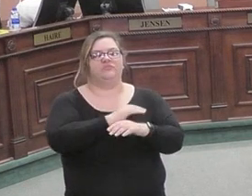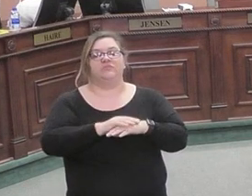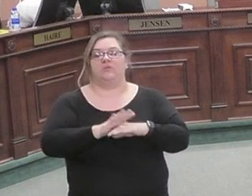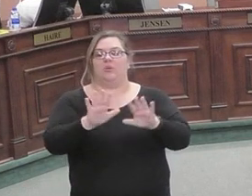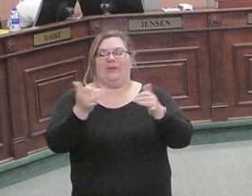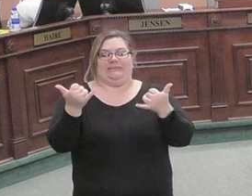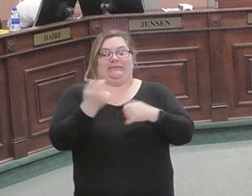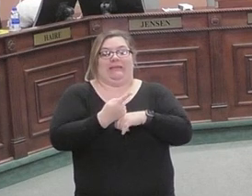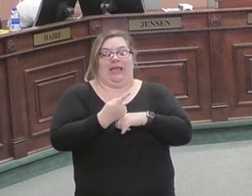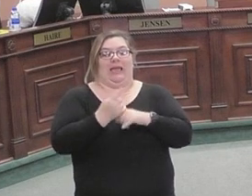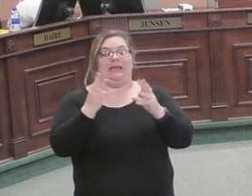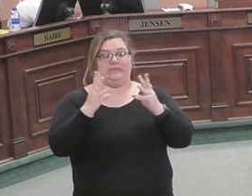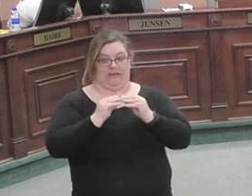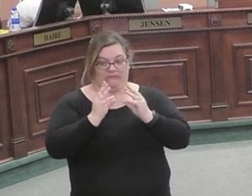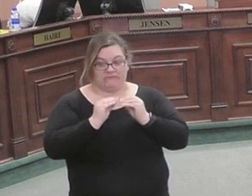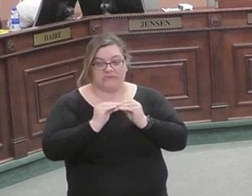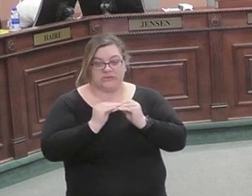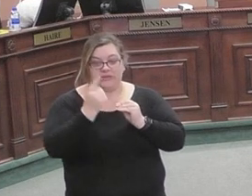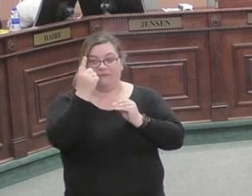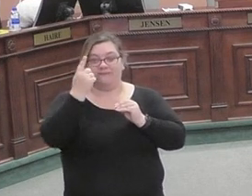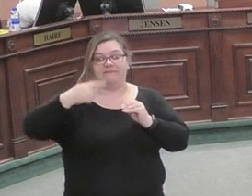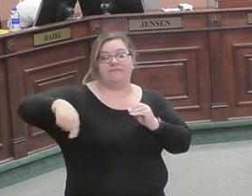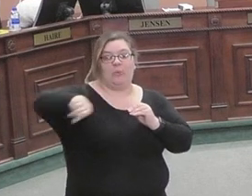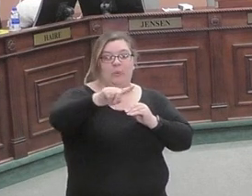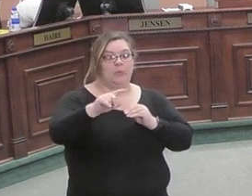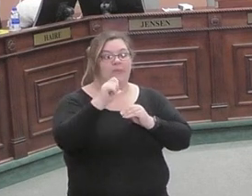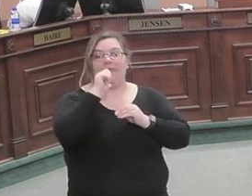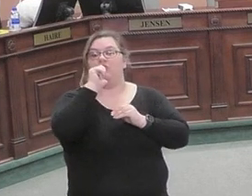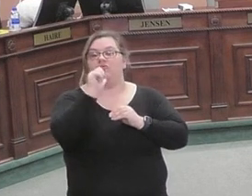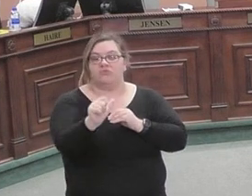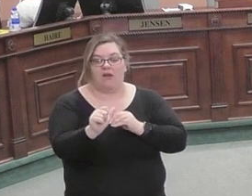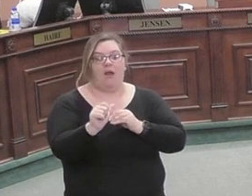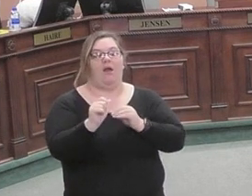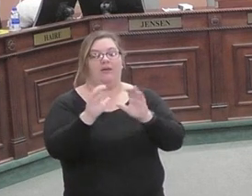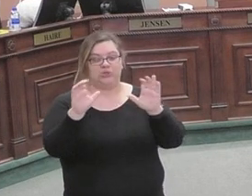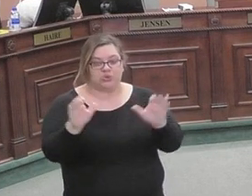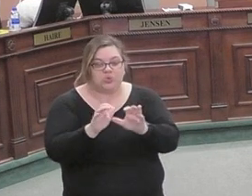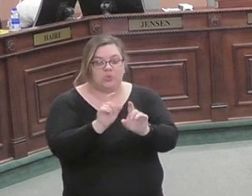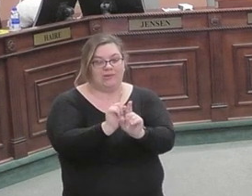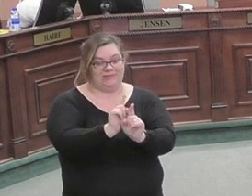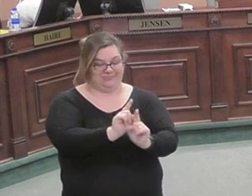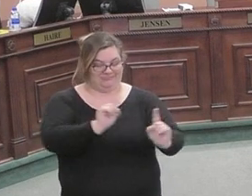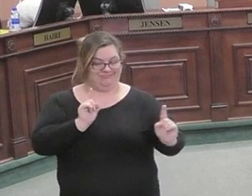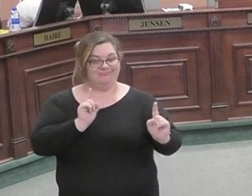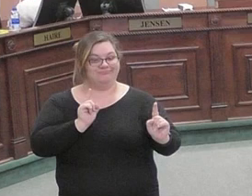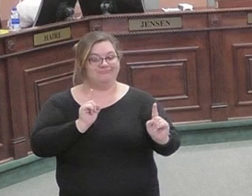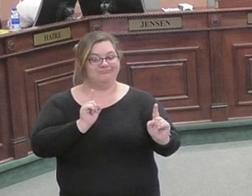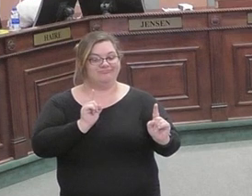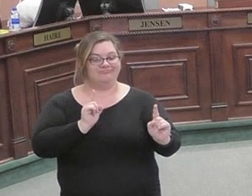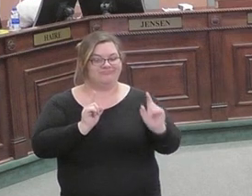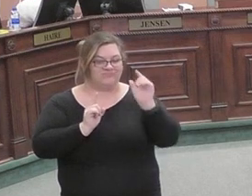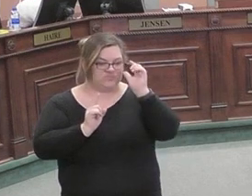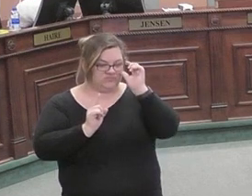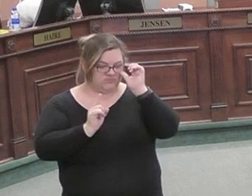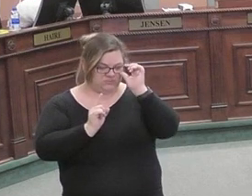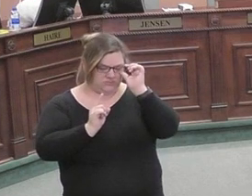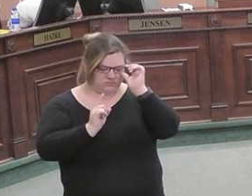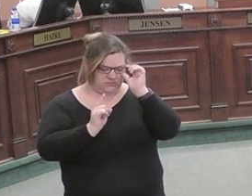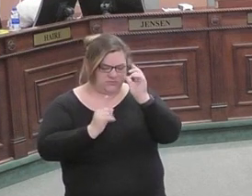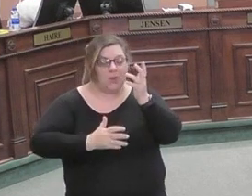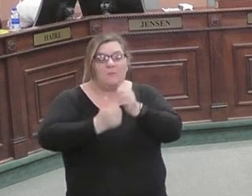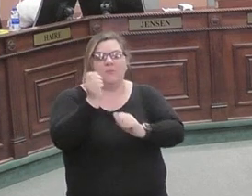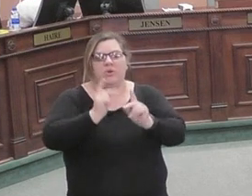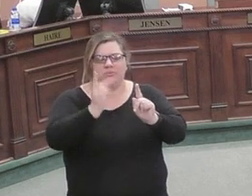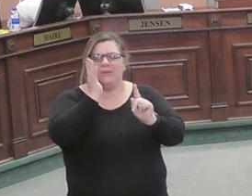today's conference is for you. We are asking you that, you know, the vast majority of people